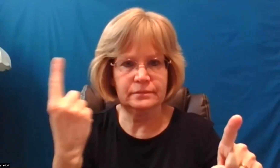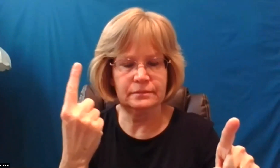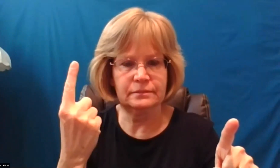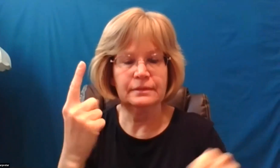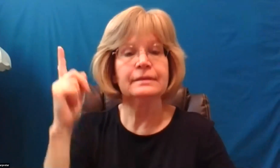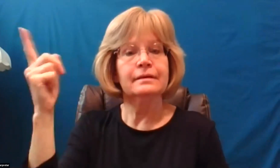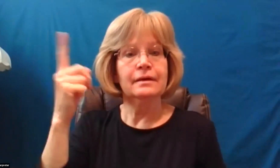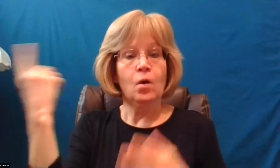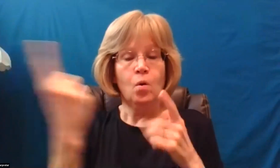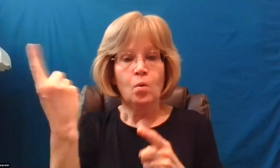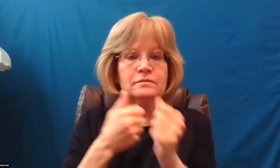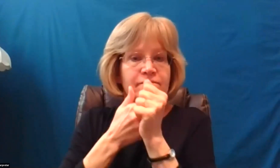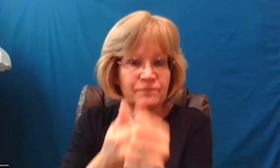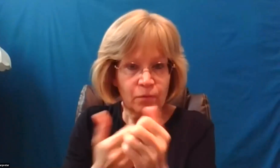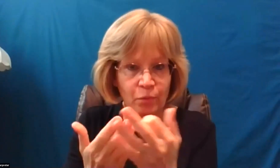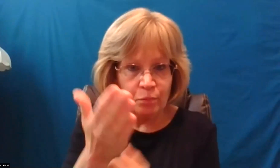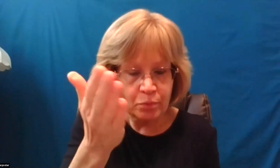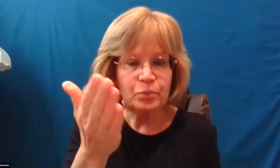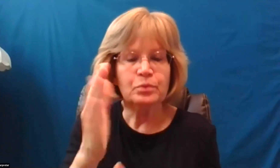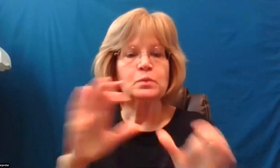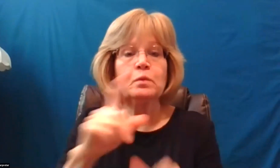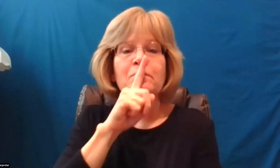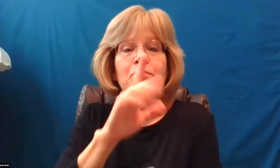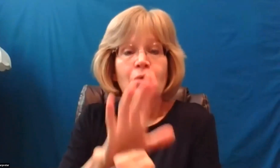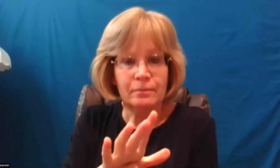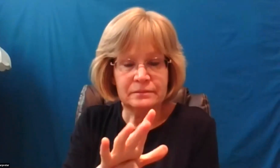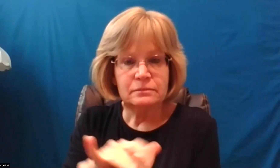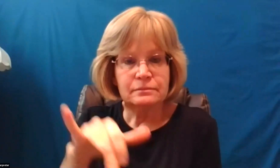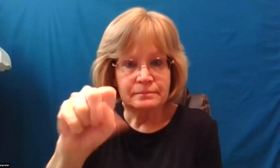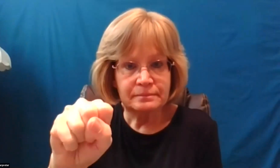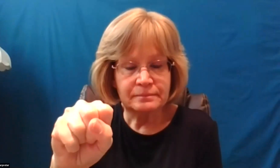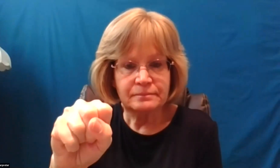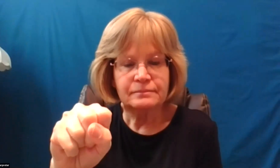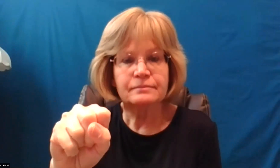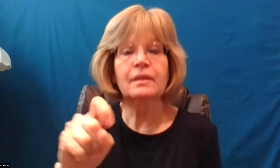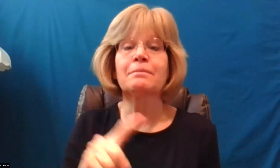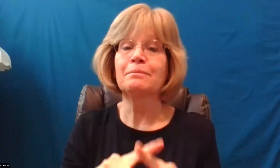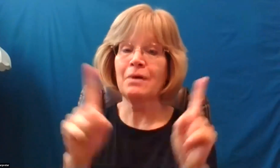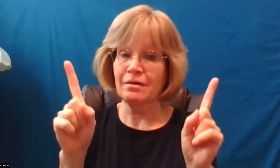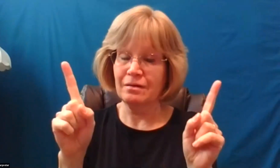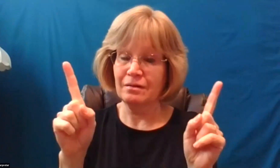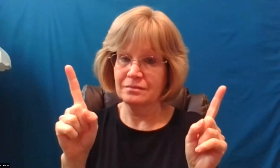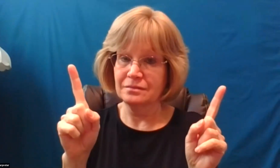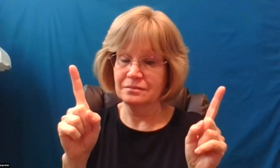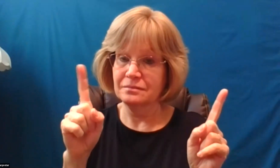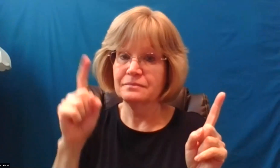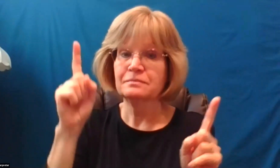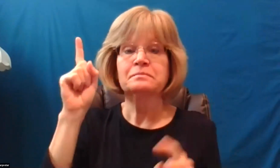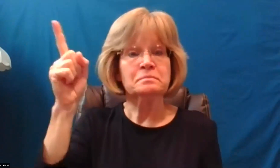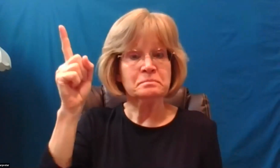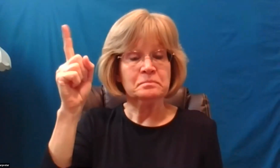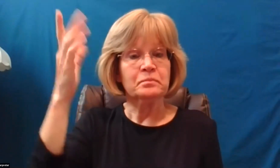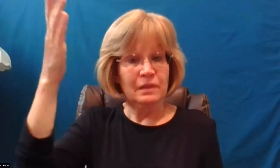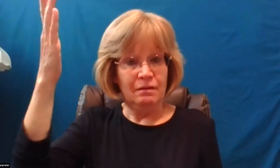what's promised. The only caveat is that what God